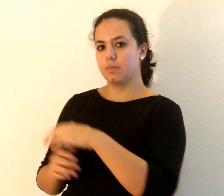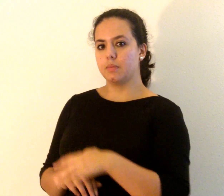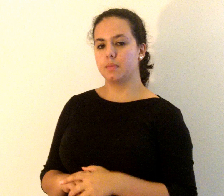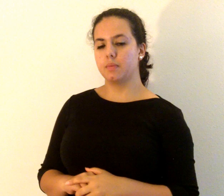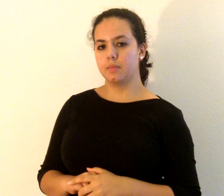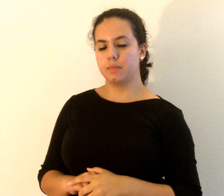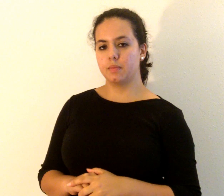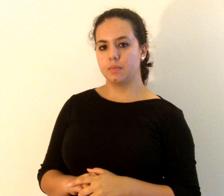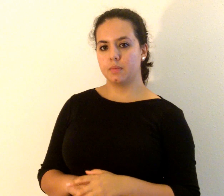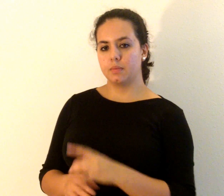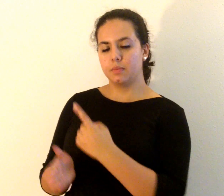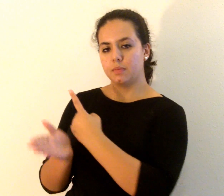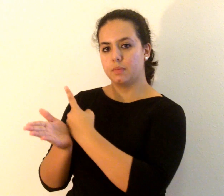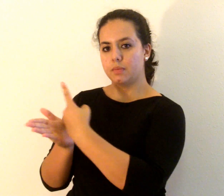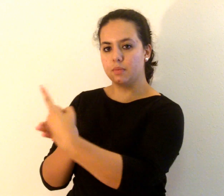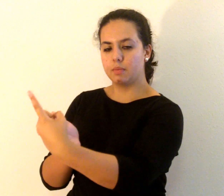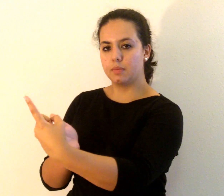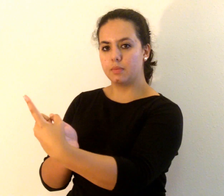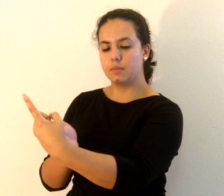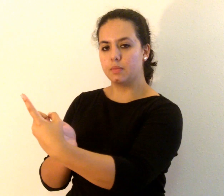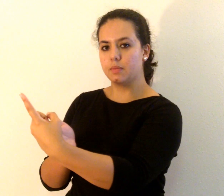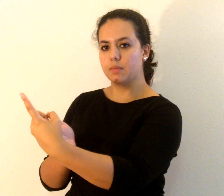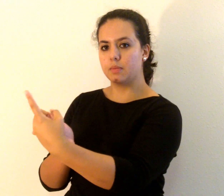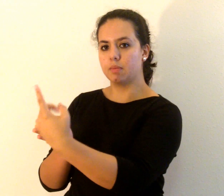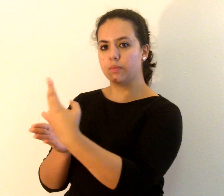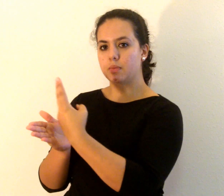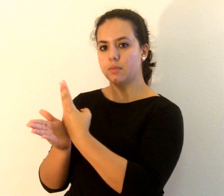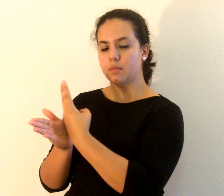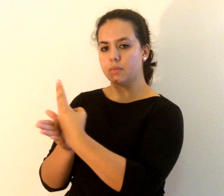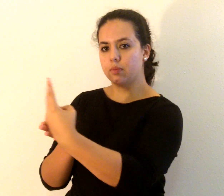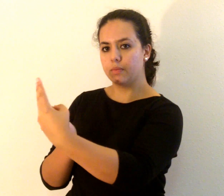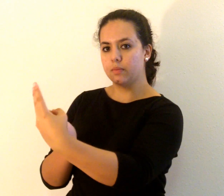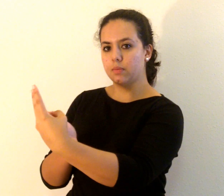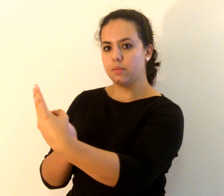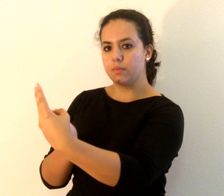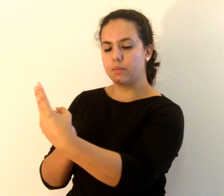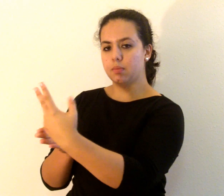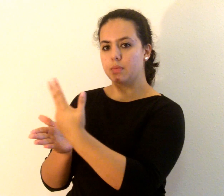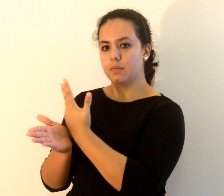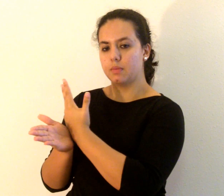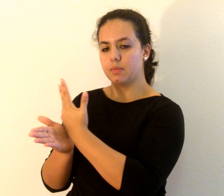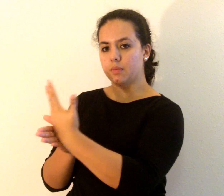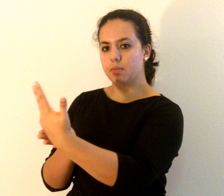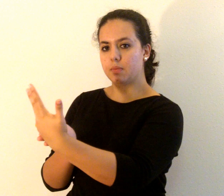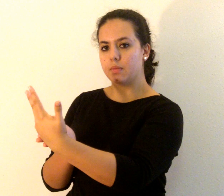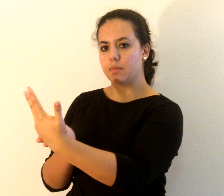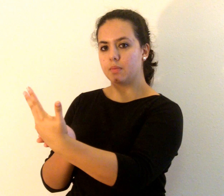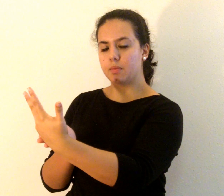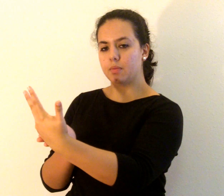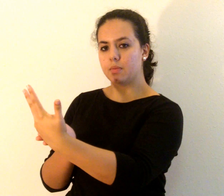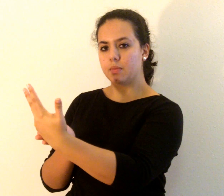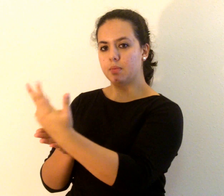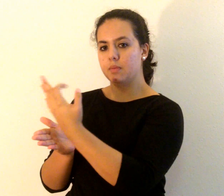So we have 1 week, we have 2 weeks, 3 weeks, all the way up to 9